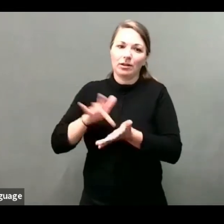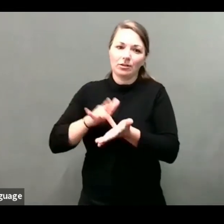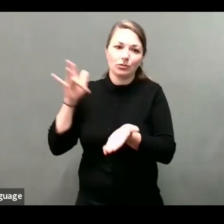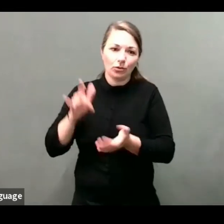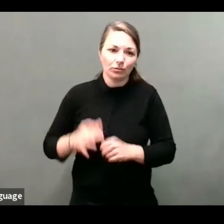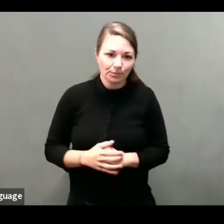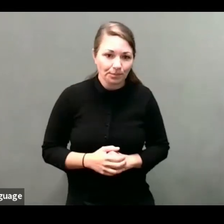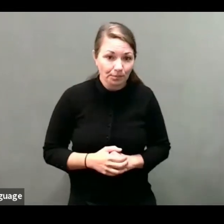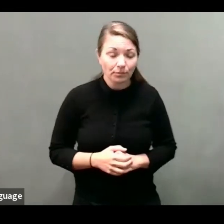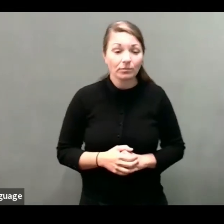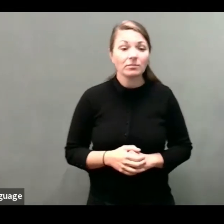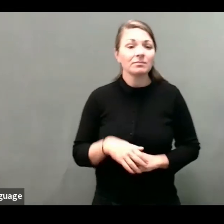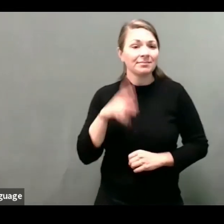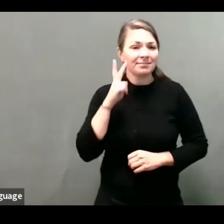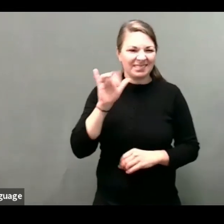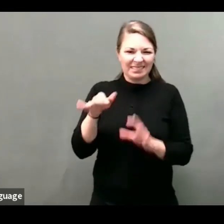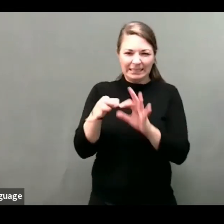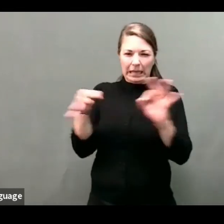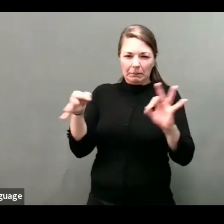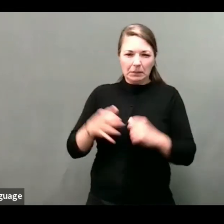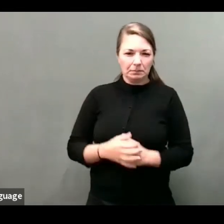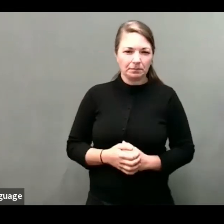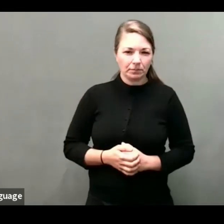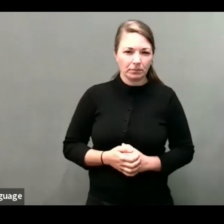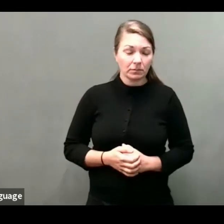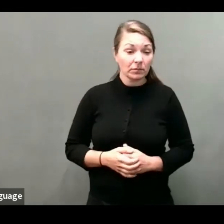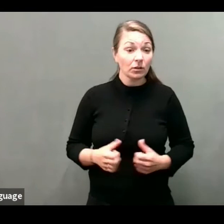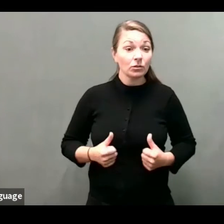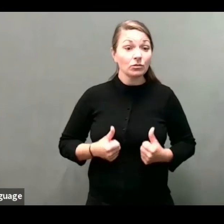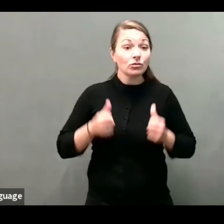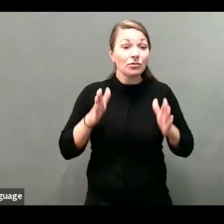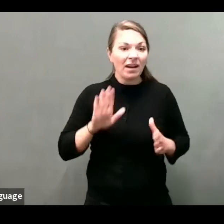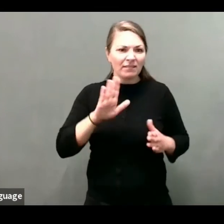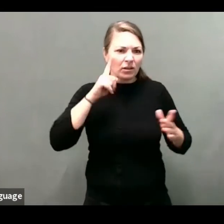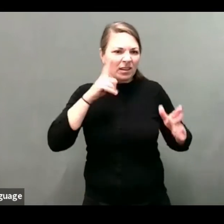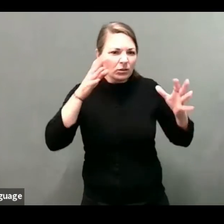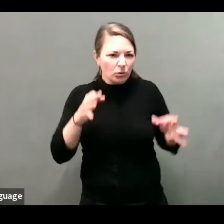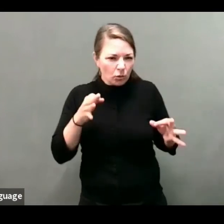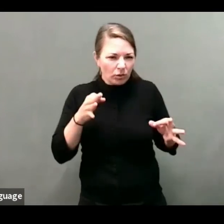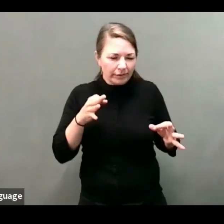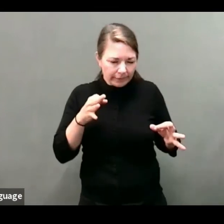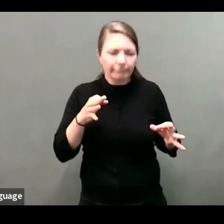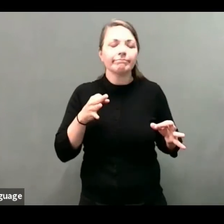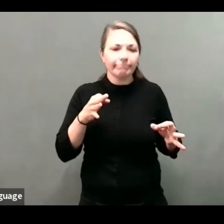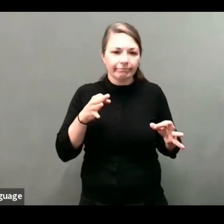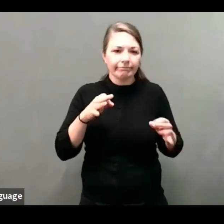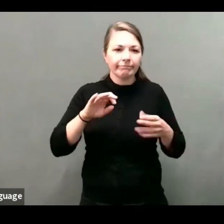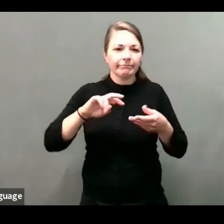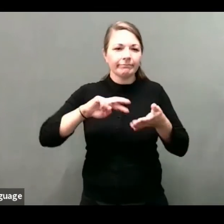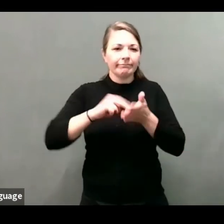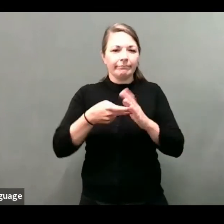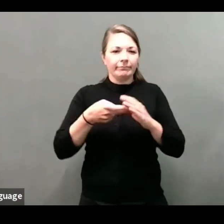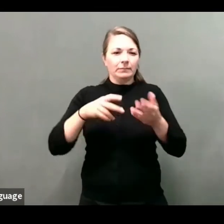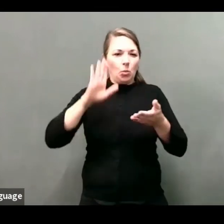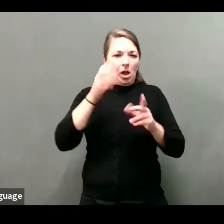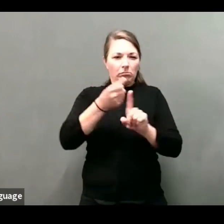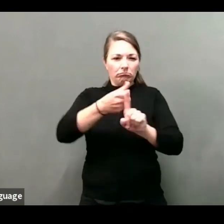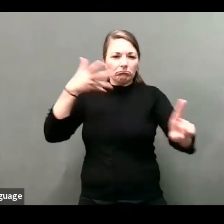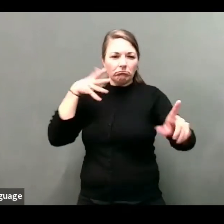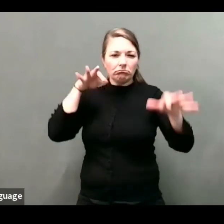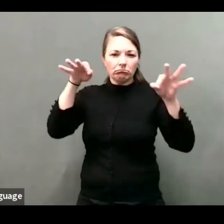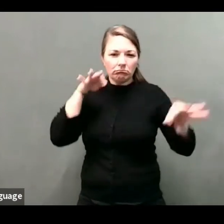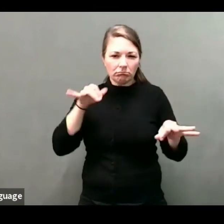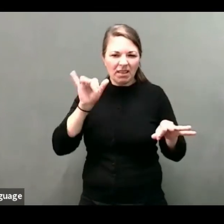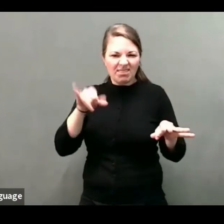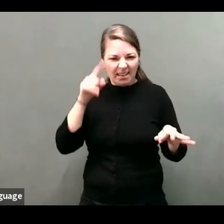this statement, the survivor's choices define the strategy, is actually something that I learned at an Oregon Sexual Assault Task